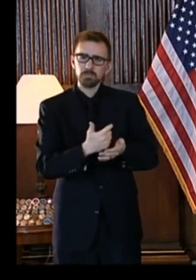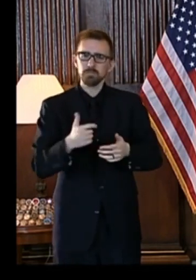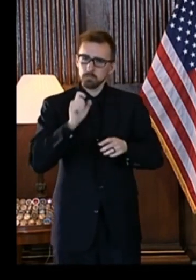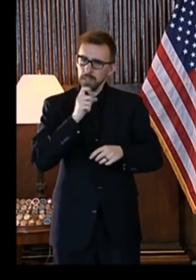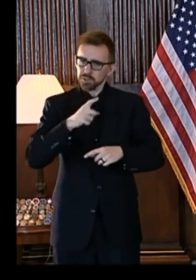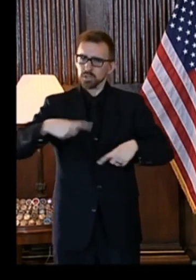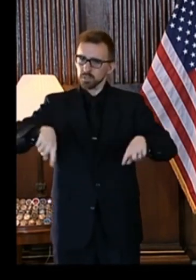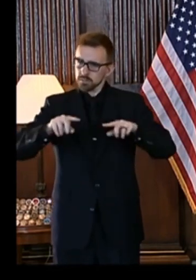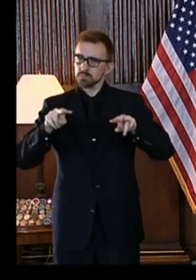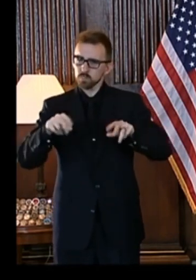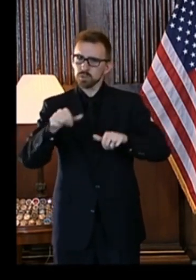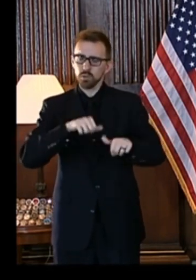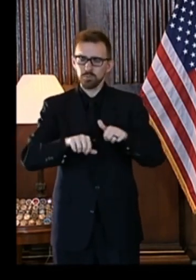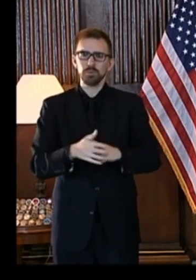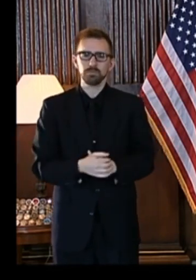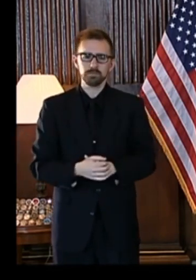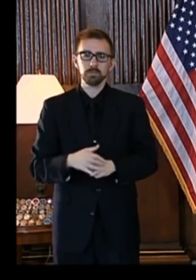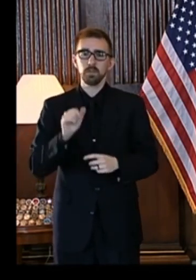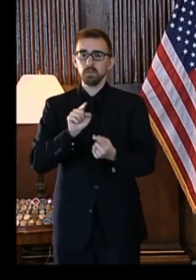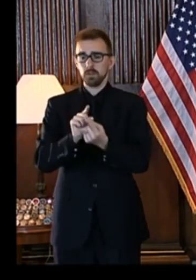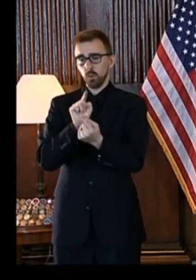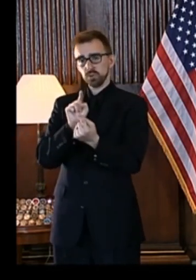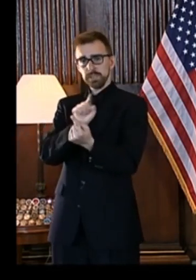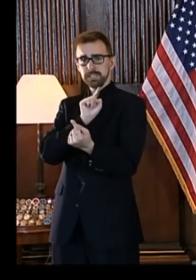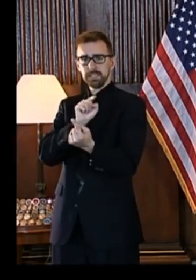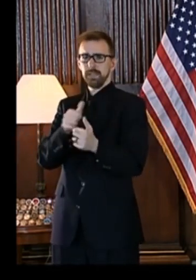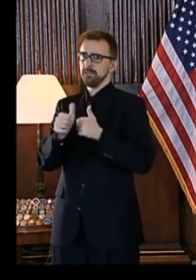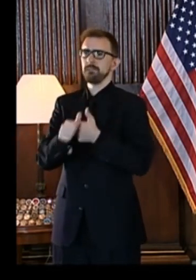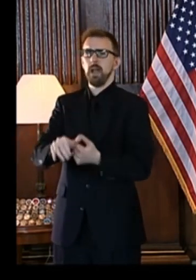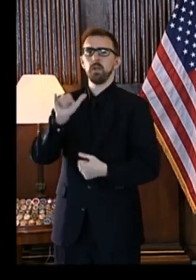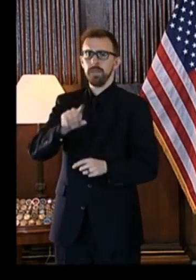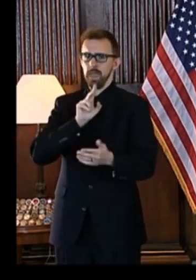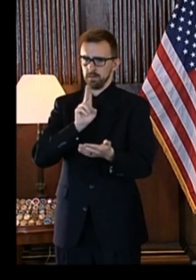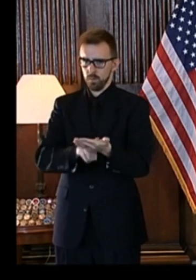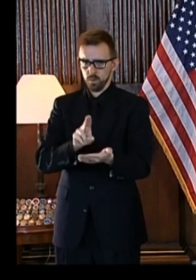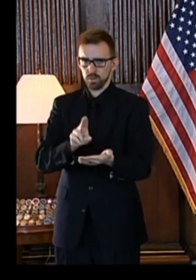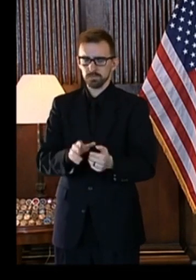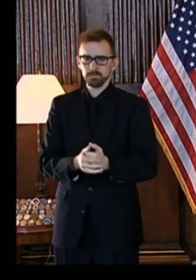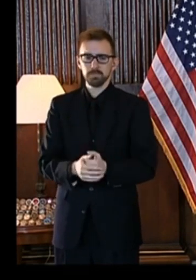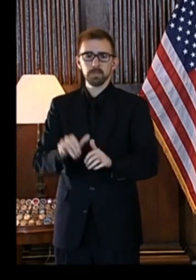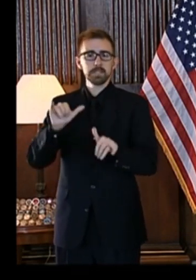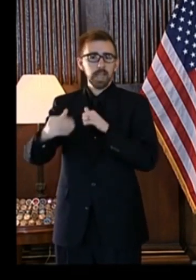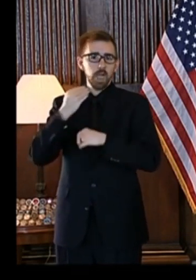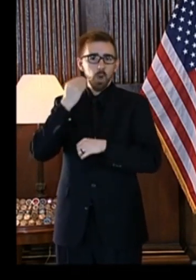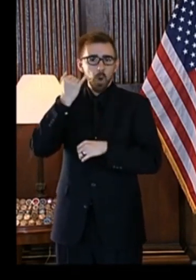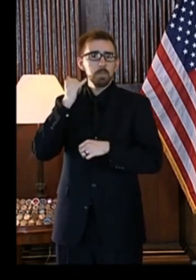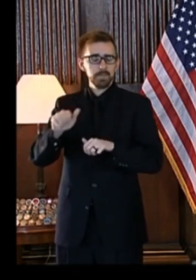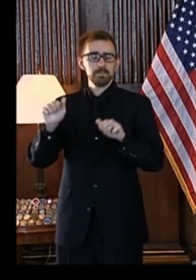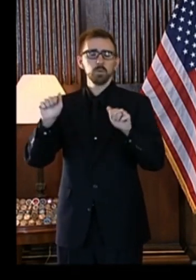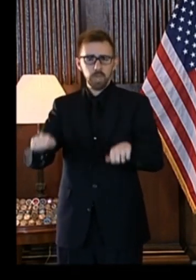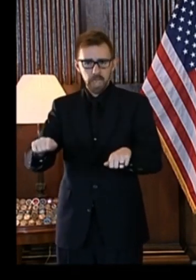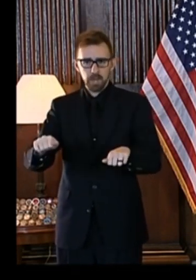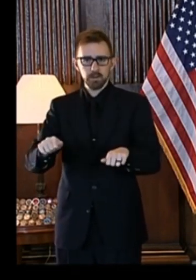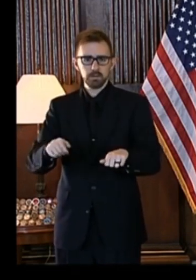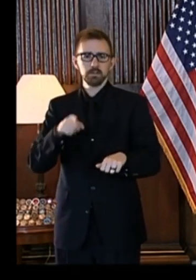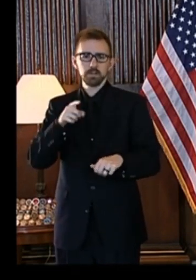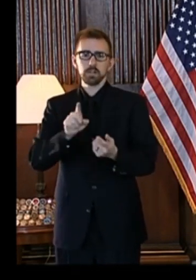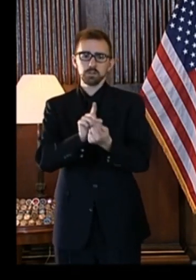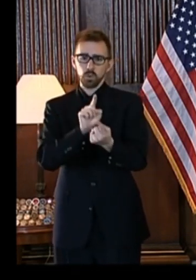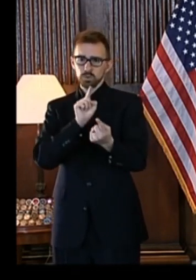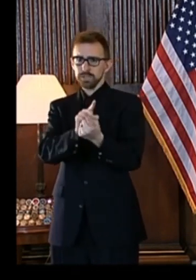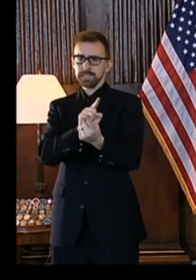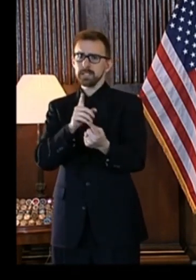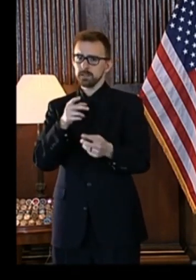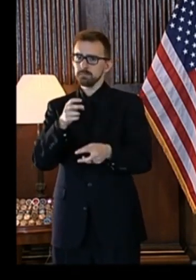distance orders. It is the most important thing we can do, is to stay at home when you can stay at home, enforce the social